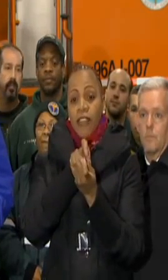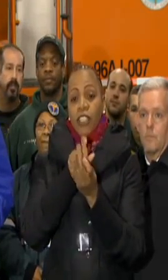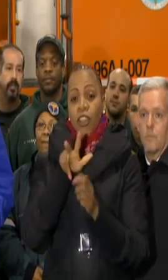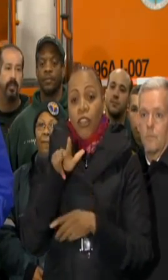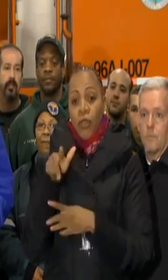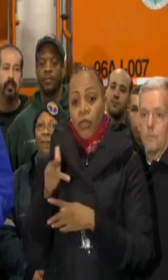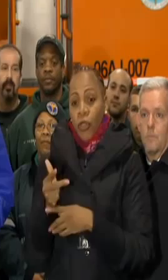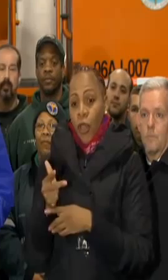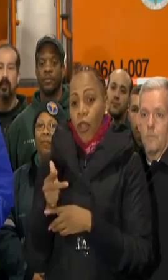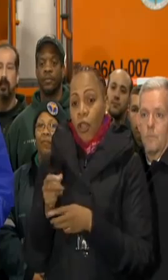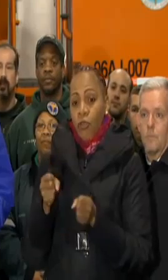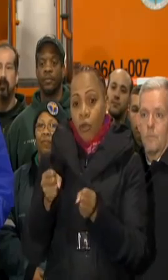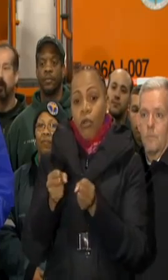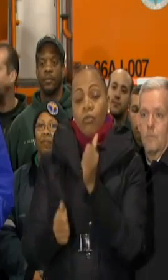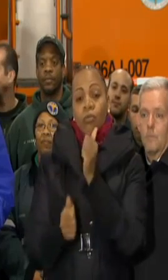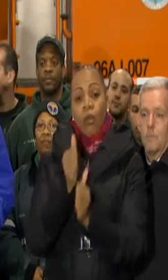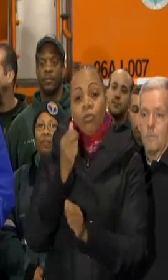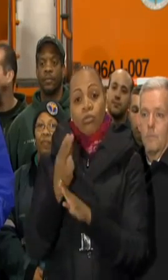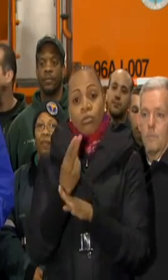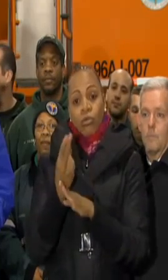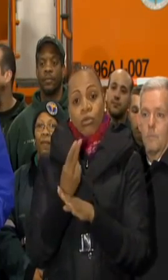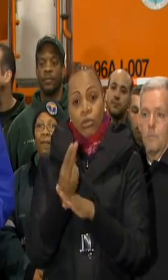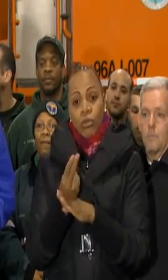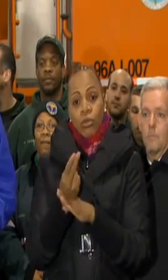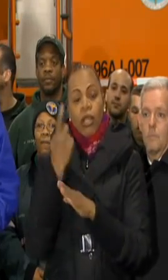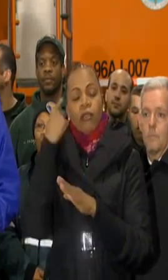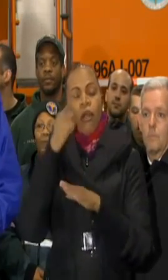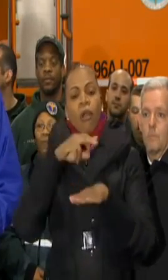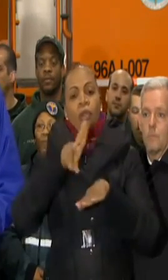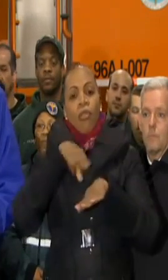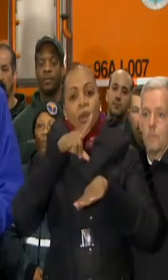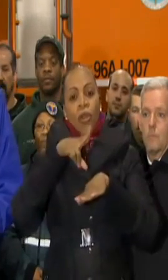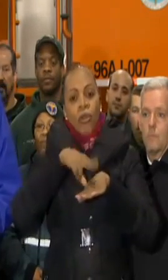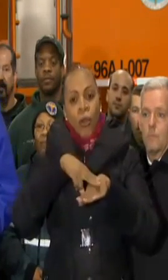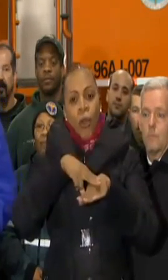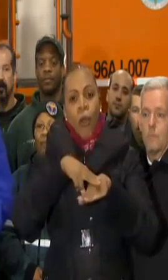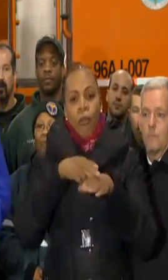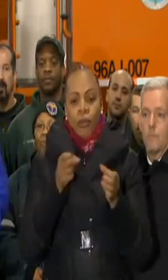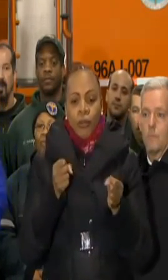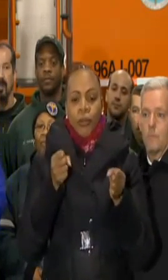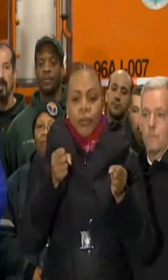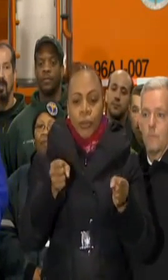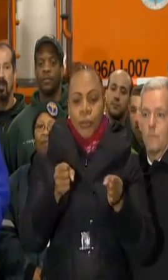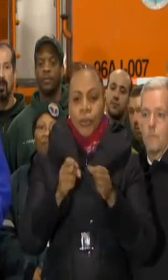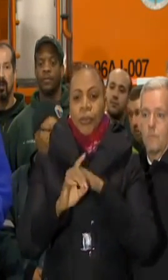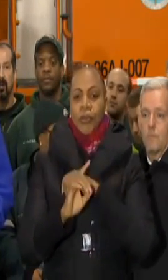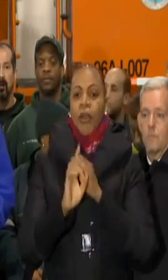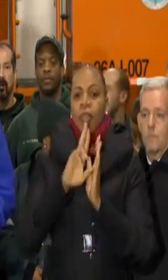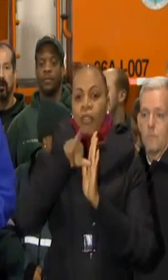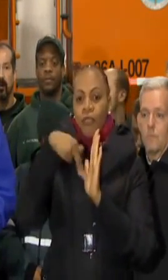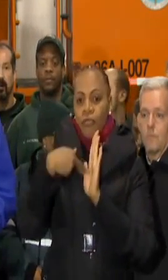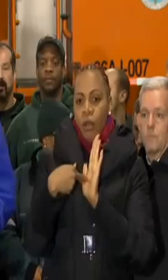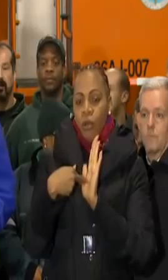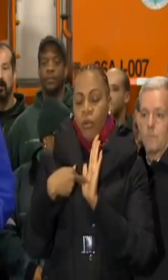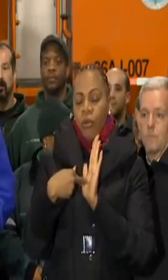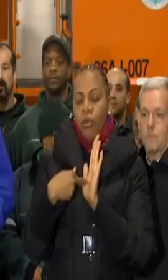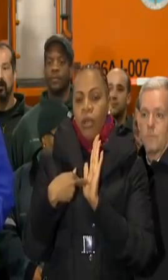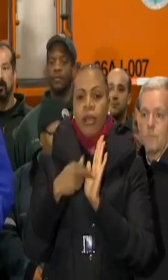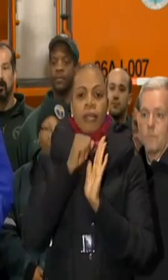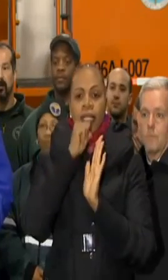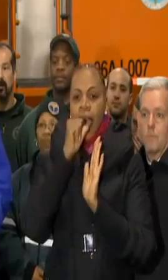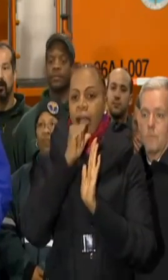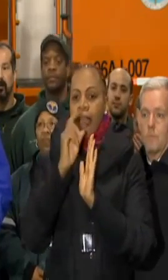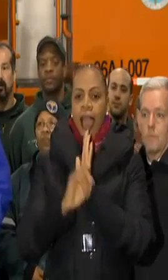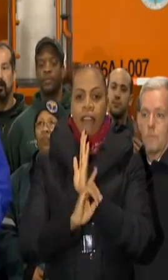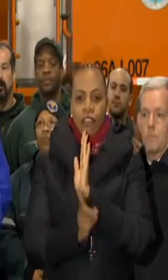roads. As for the normal role that sanitation plays, there will not be trash or